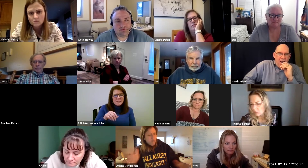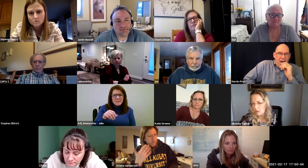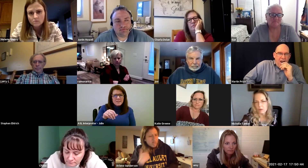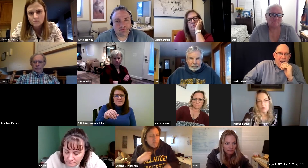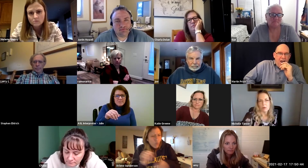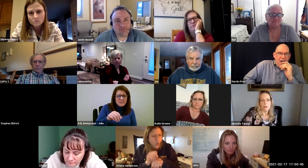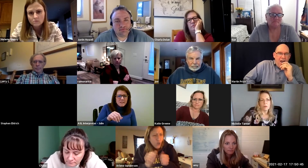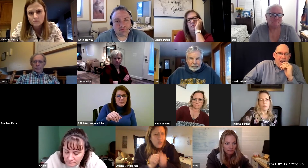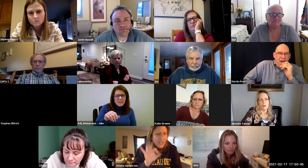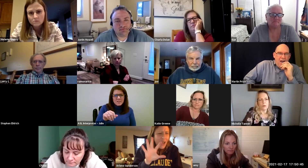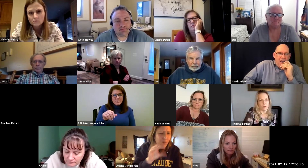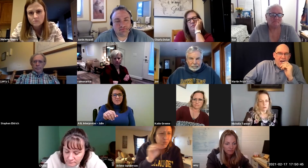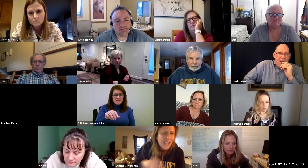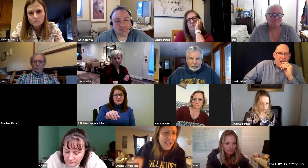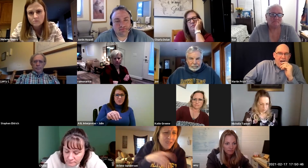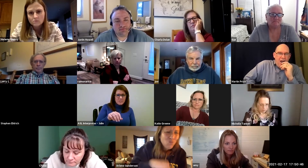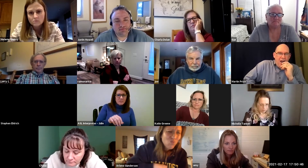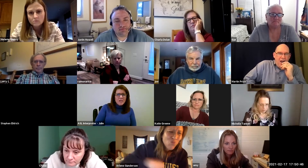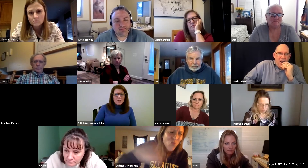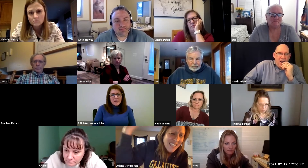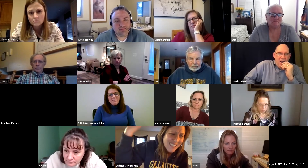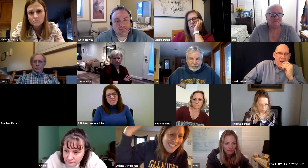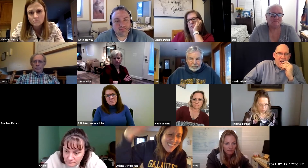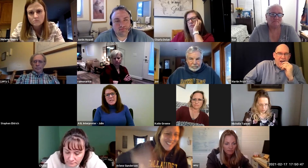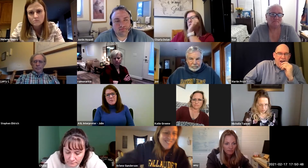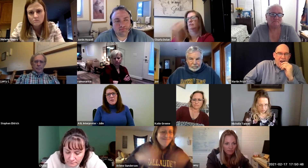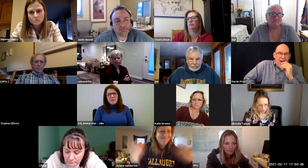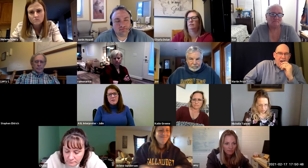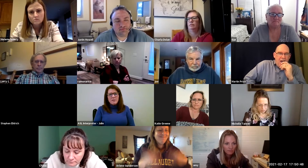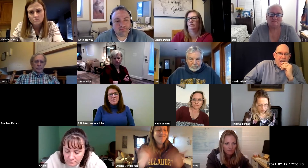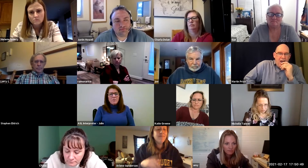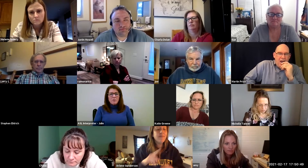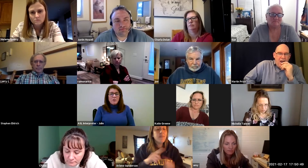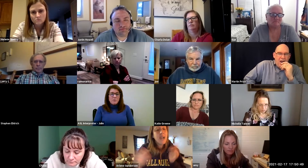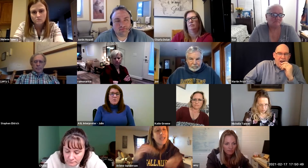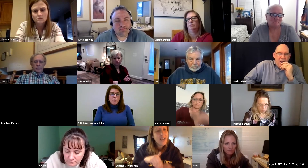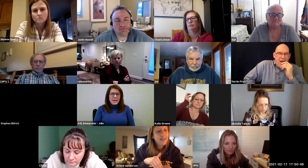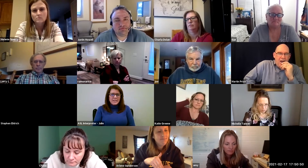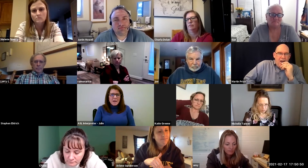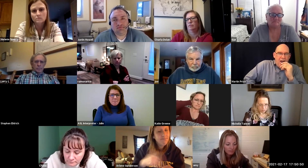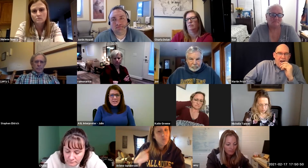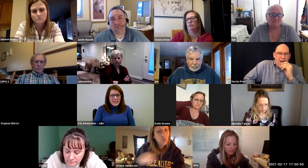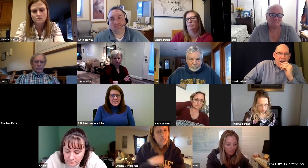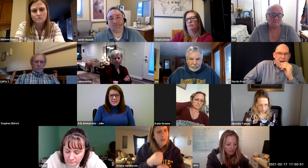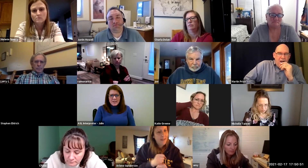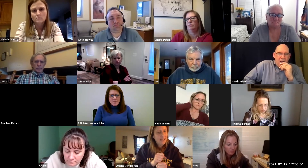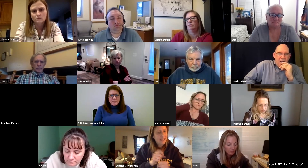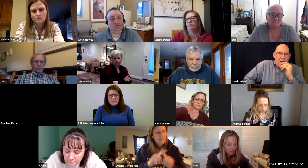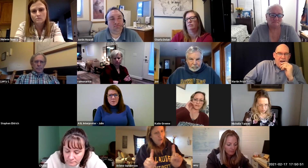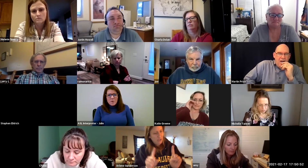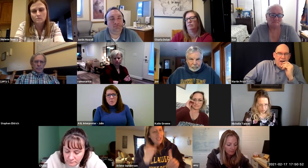and I missed, did anybody catch this, Crystal? So 95% we are white, but